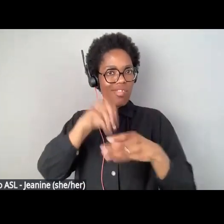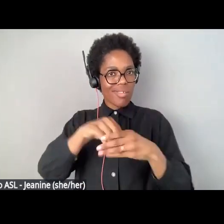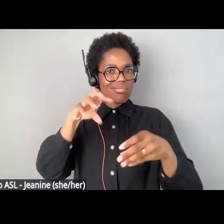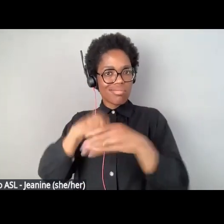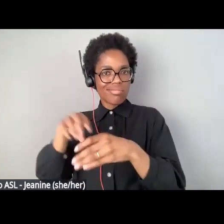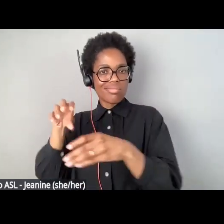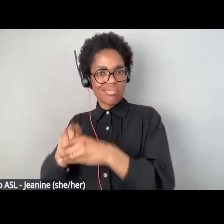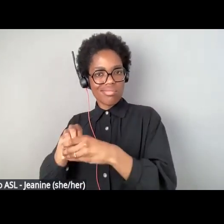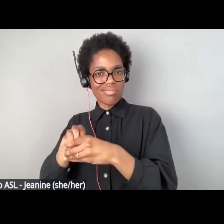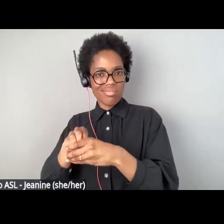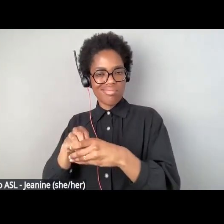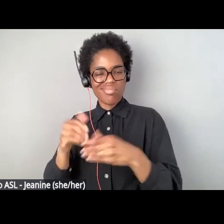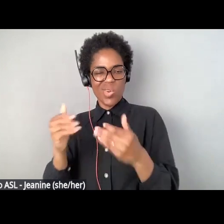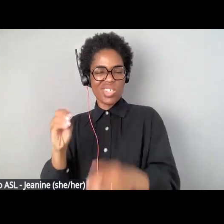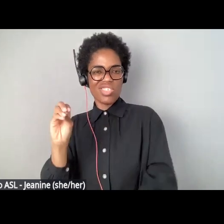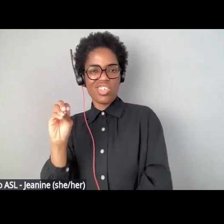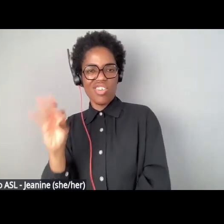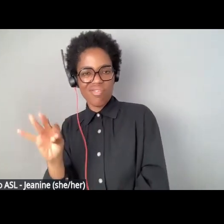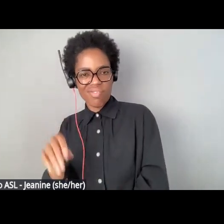turned it off. I would turn it off.